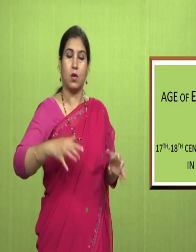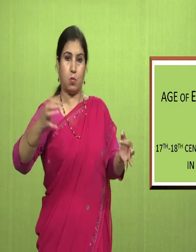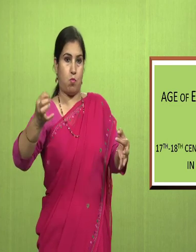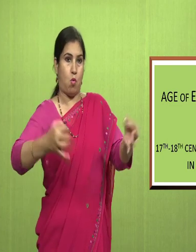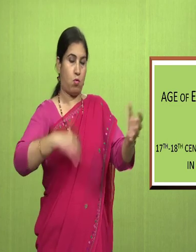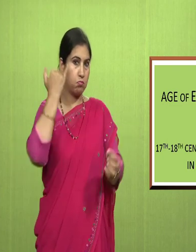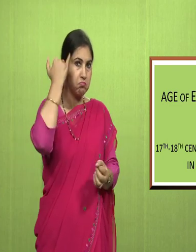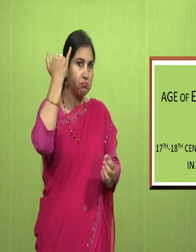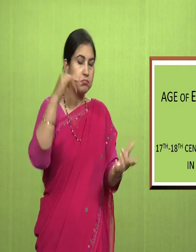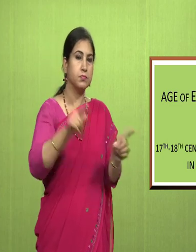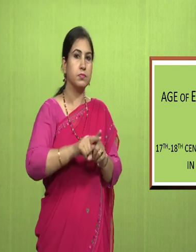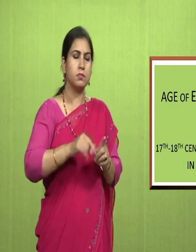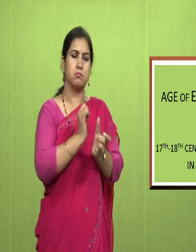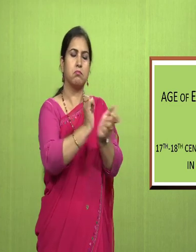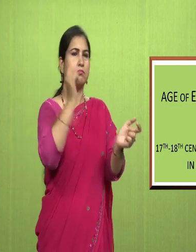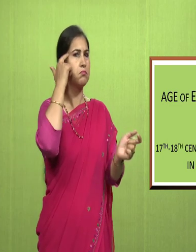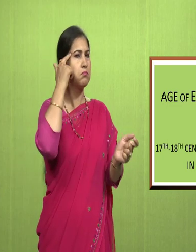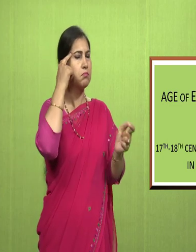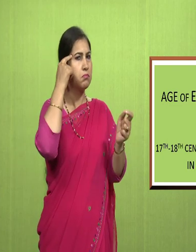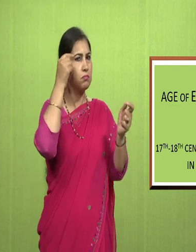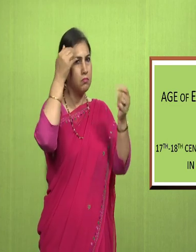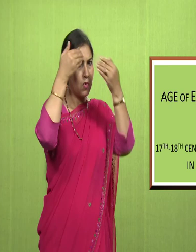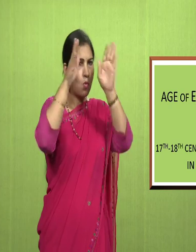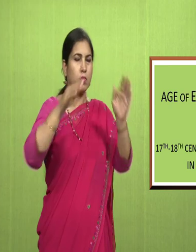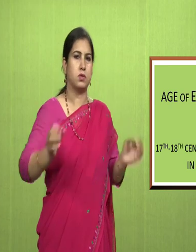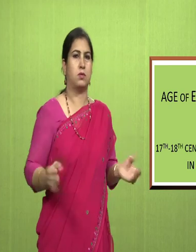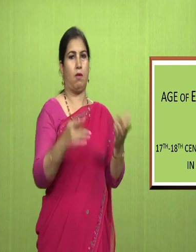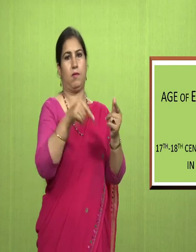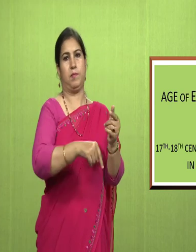modern and liberal ideas were established.